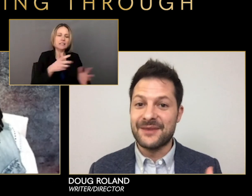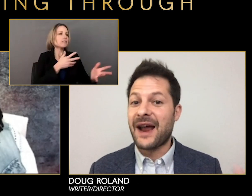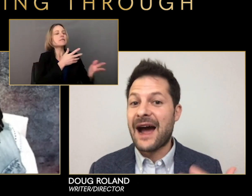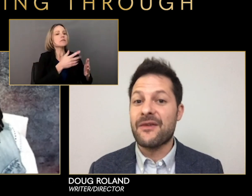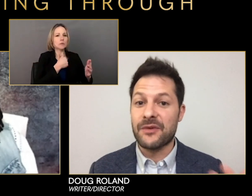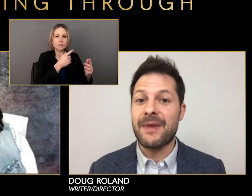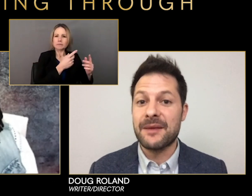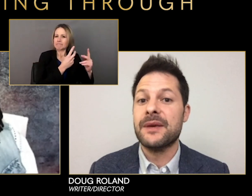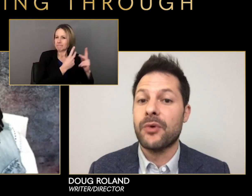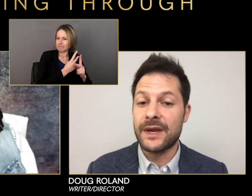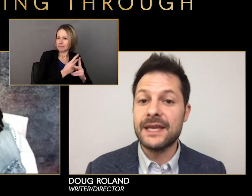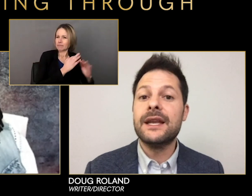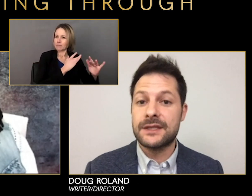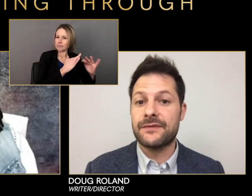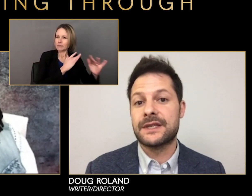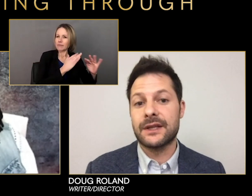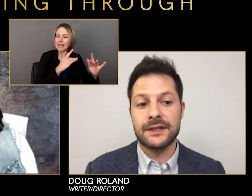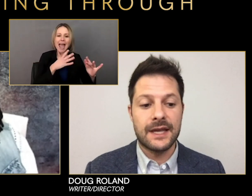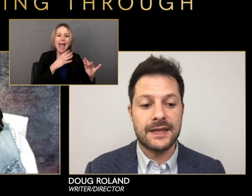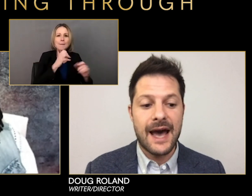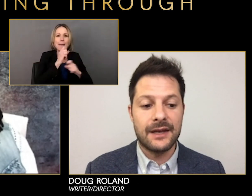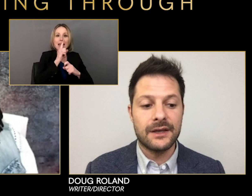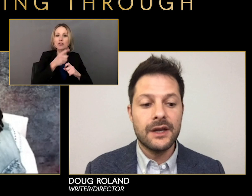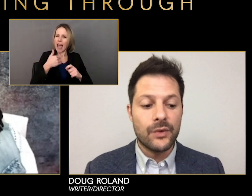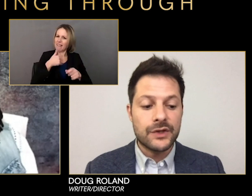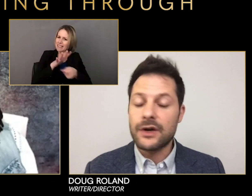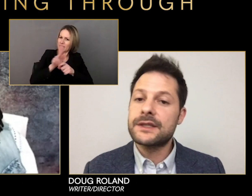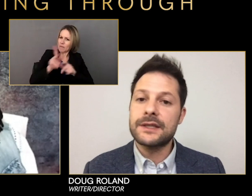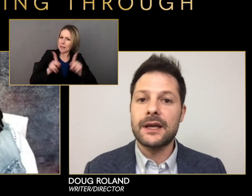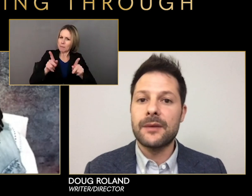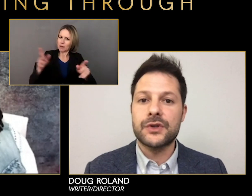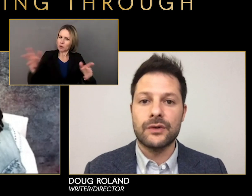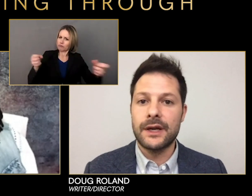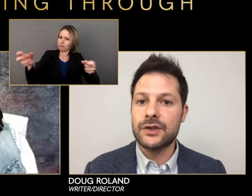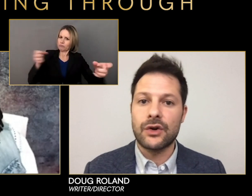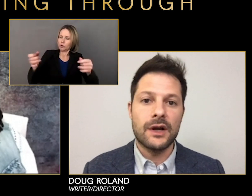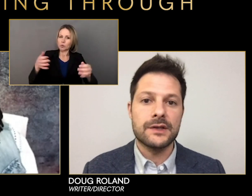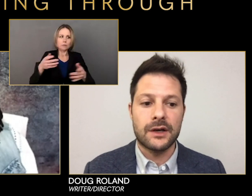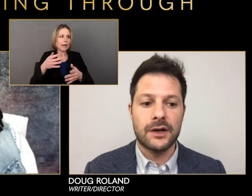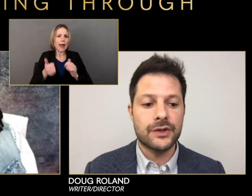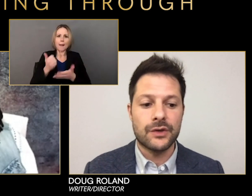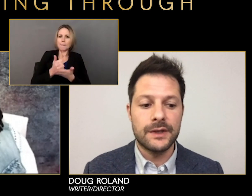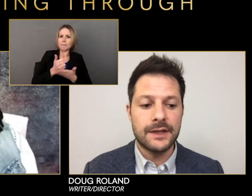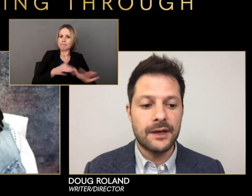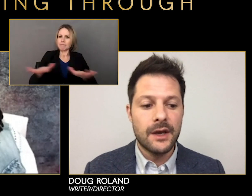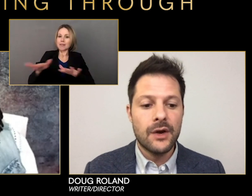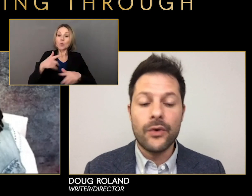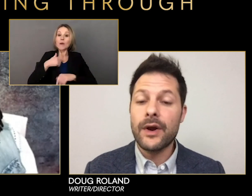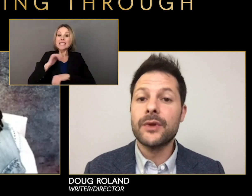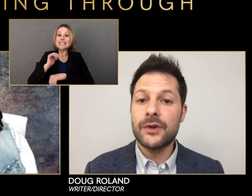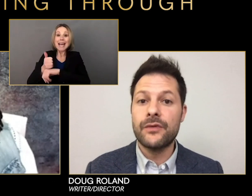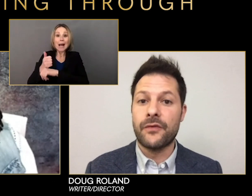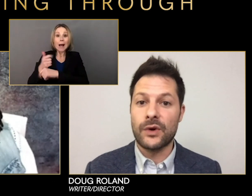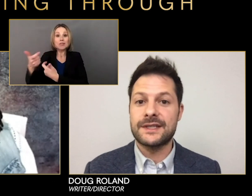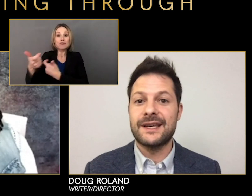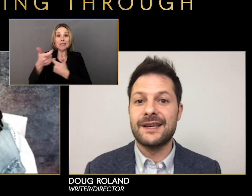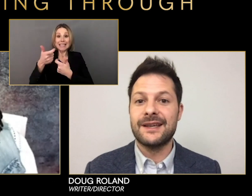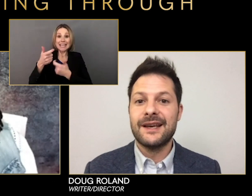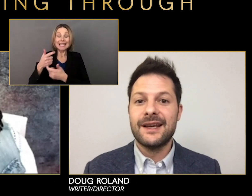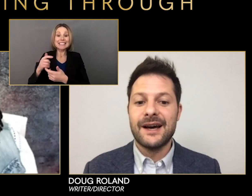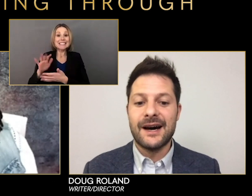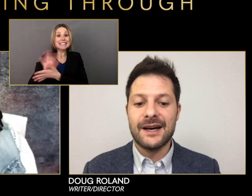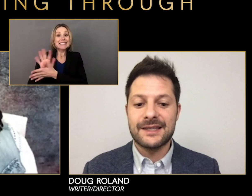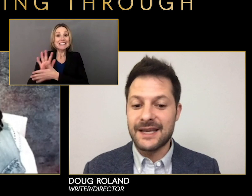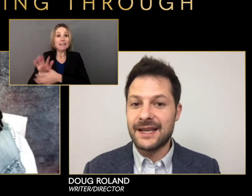get however many people we needed to facilitate that. And we started setting up screenings across the country. So we were able to do